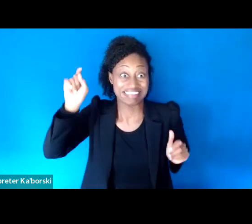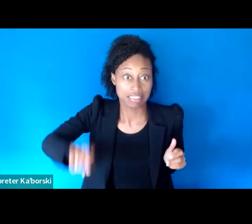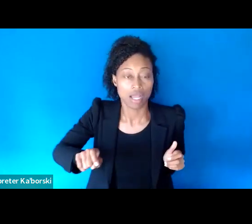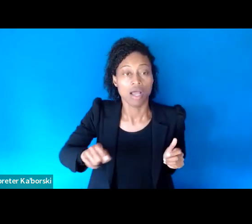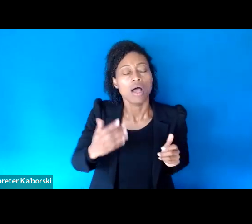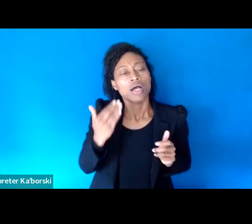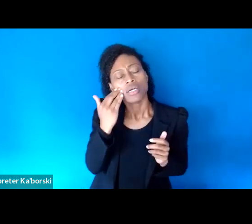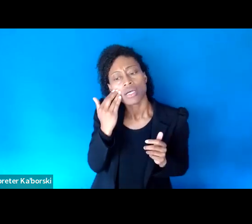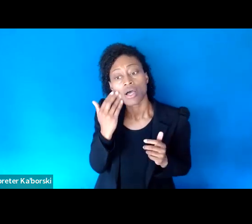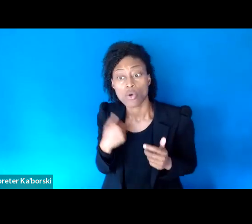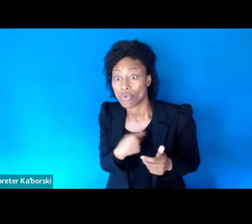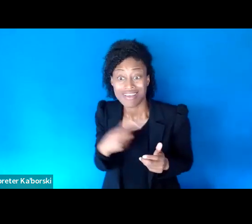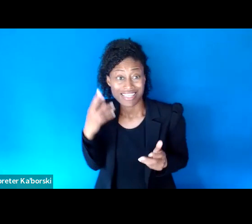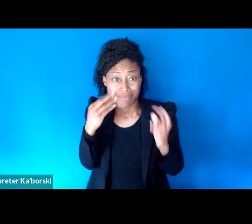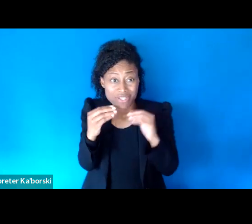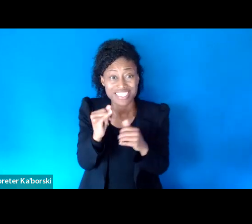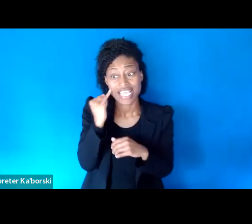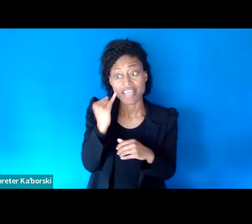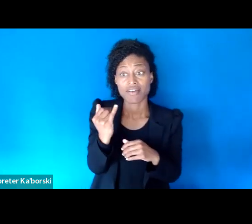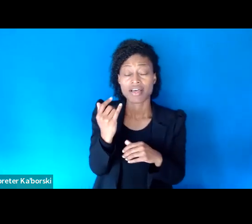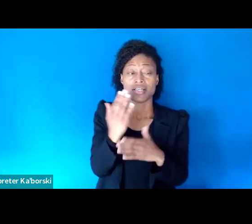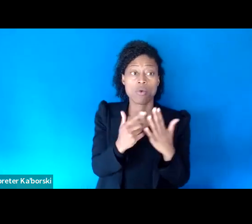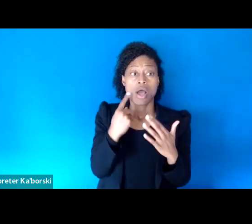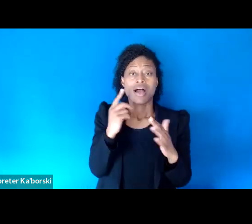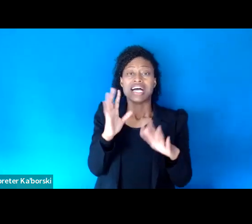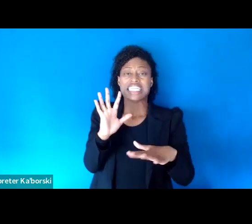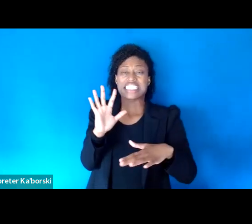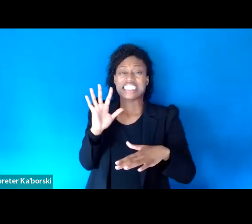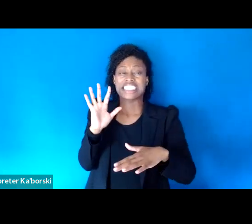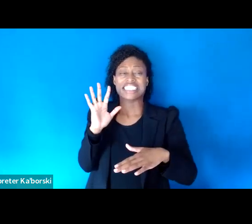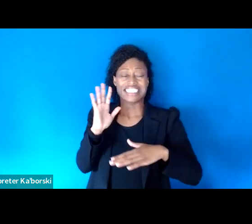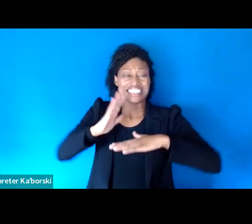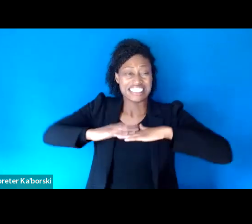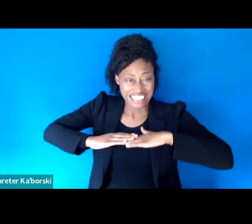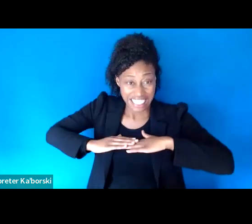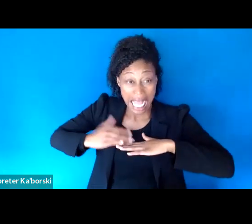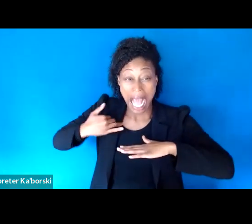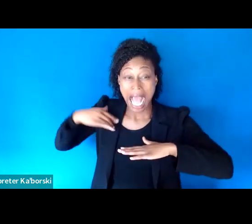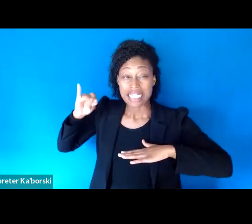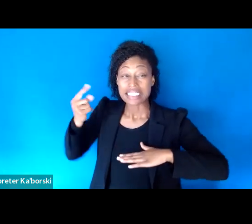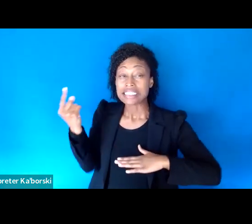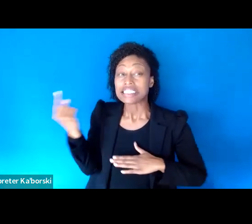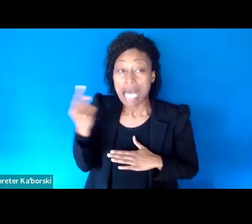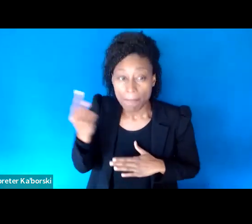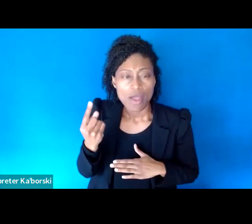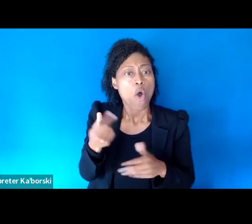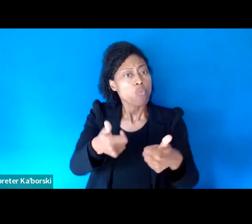community when somebody just reaches the bar, and we're like, okay, we're glad that you reached the bar, but there needs